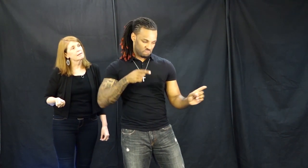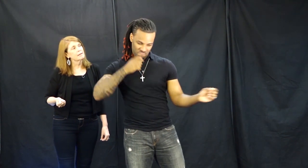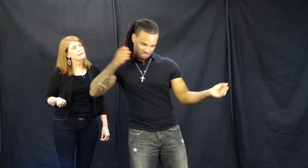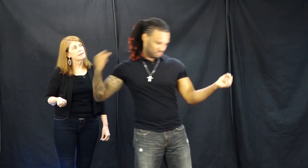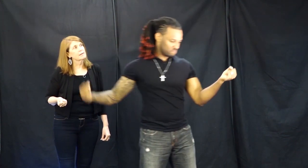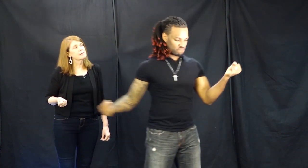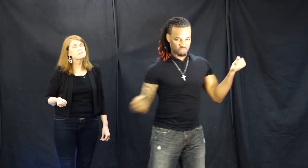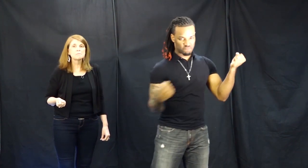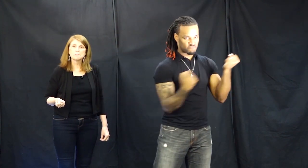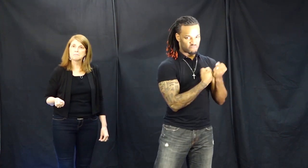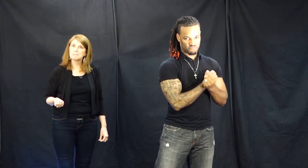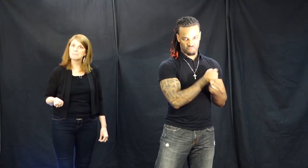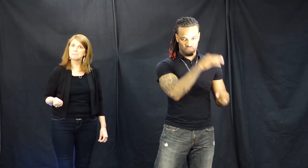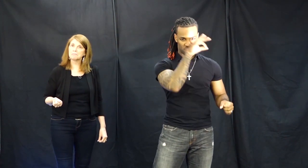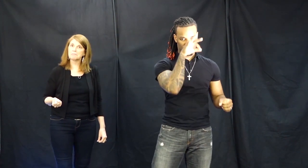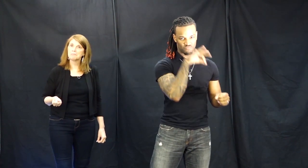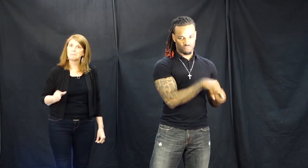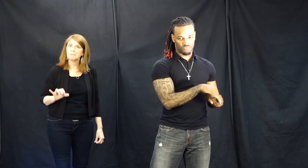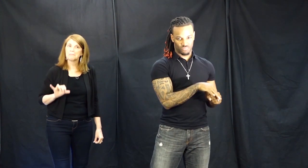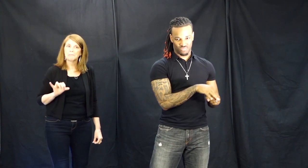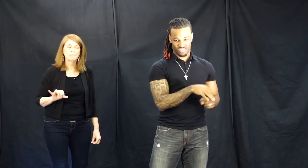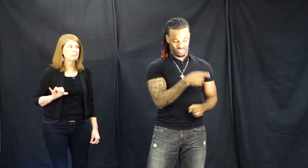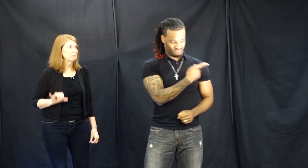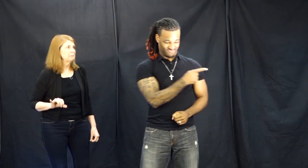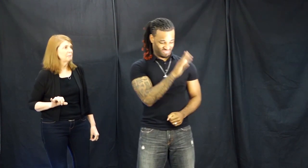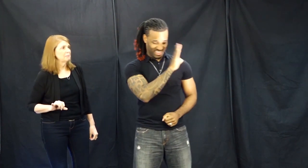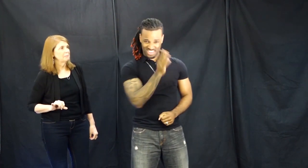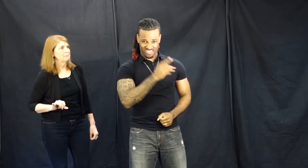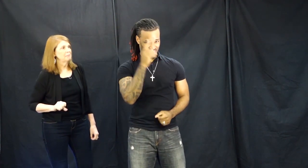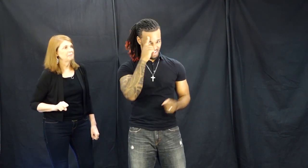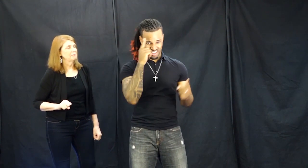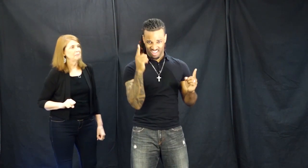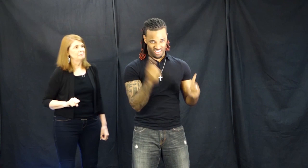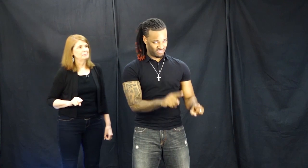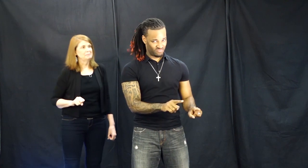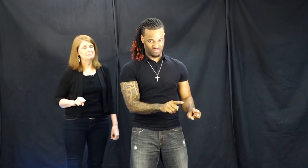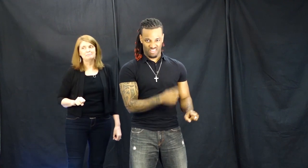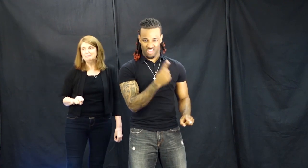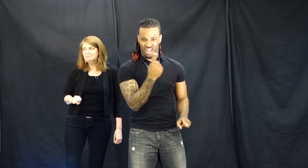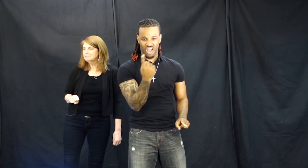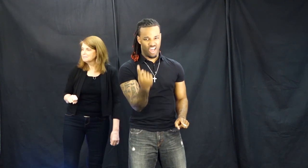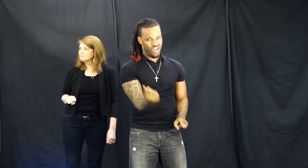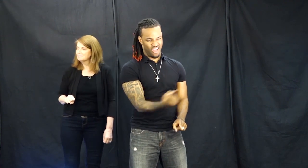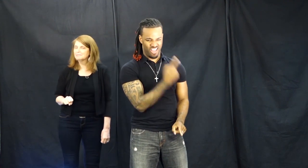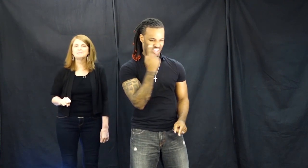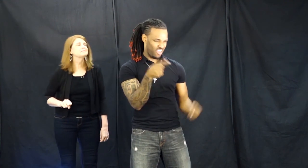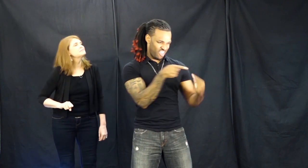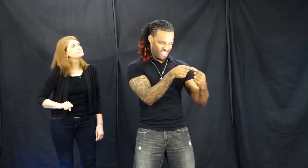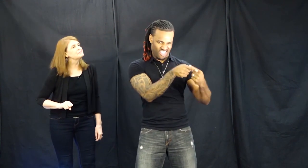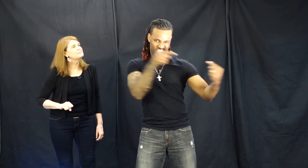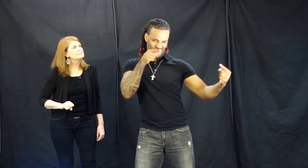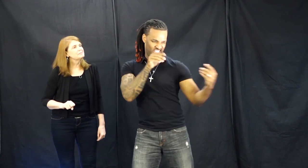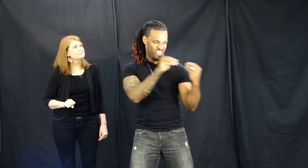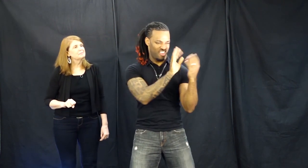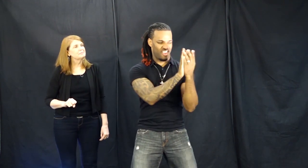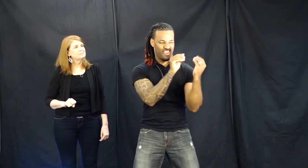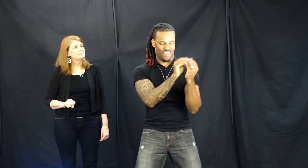Jefferson has my vote. I never agreed with Jefferson once. We have fought on like 75